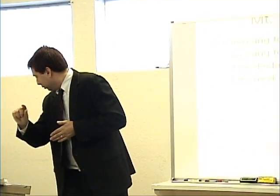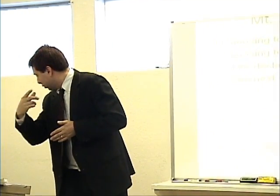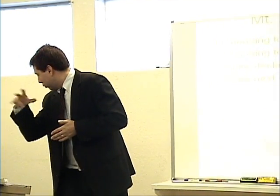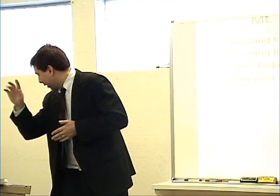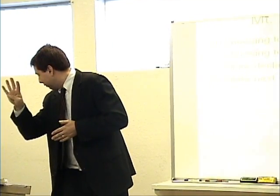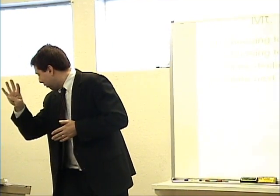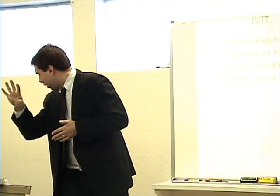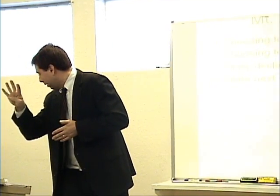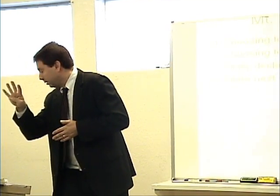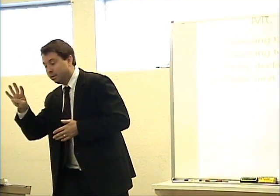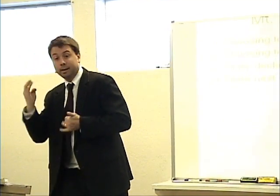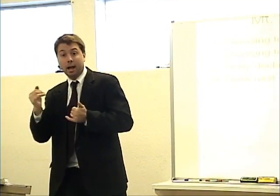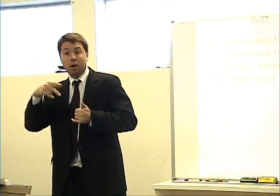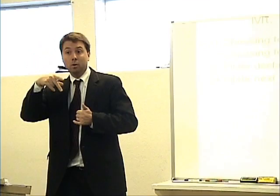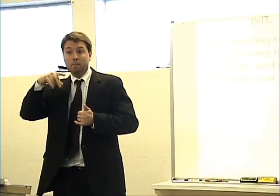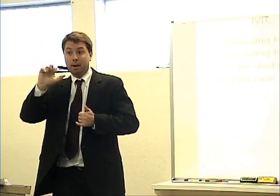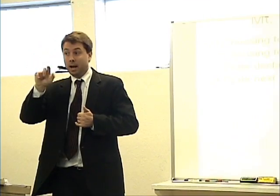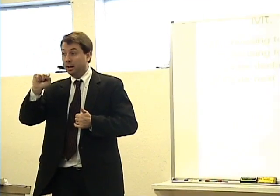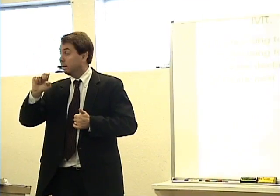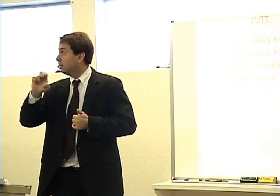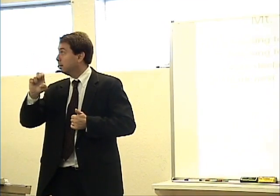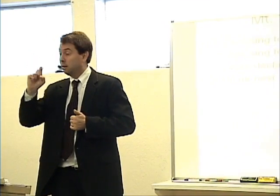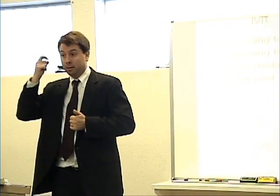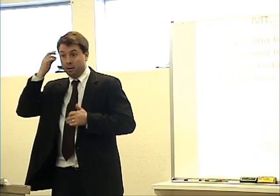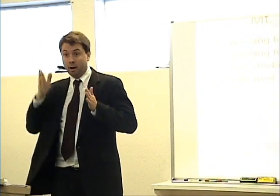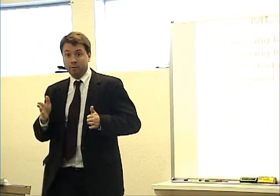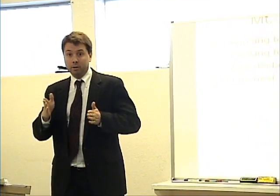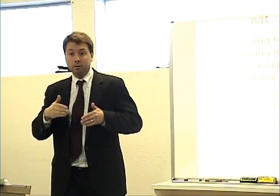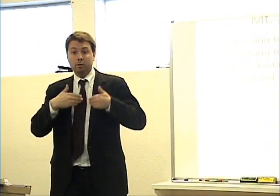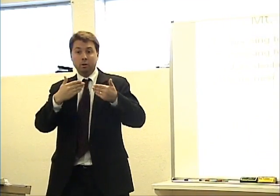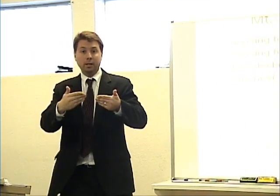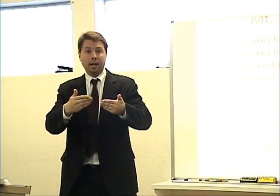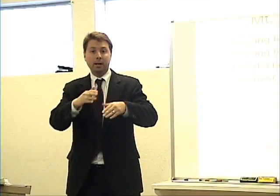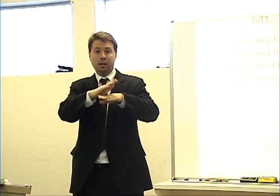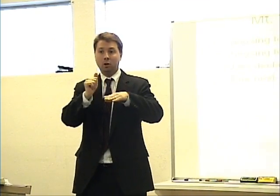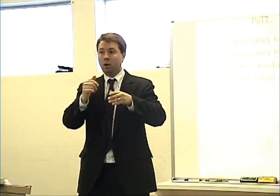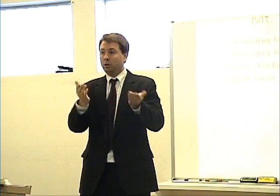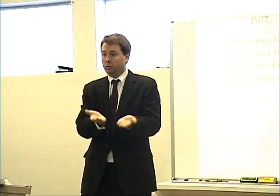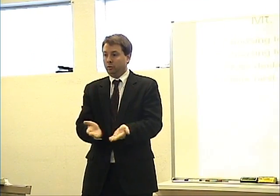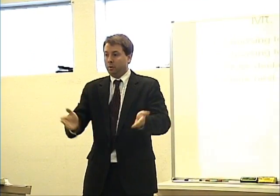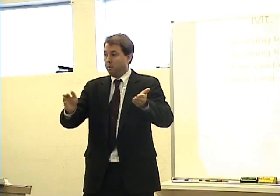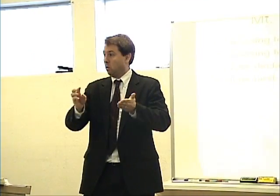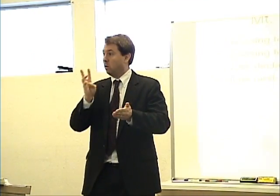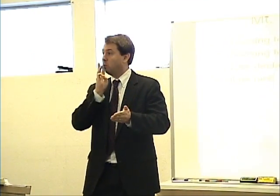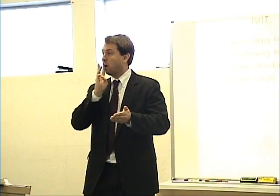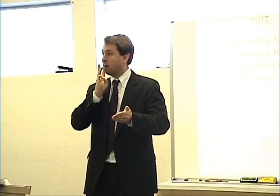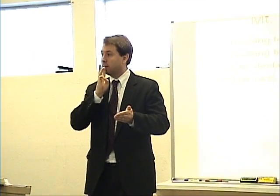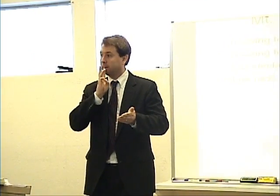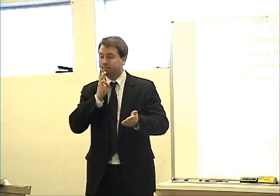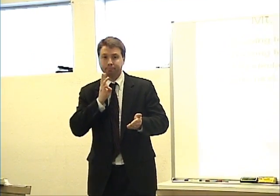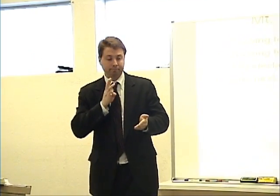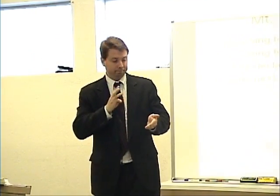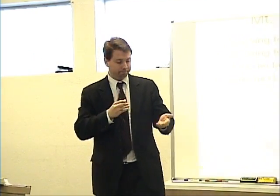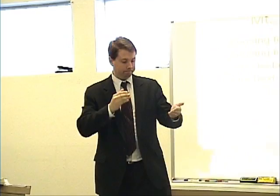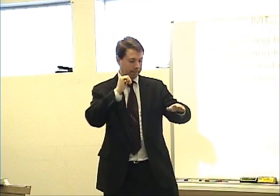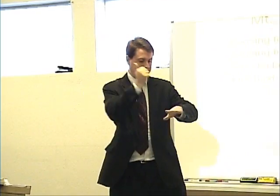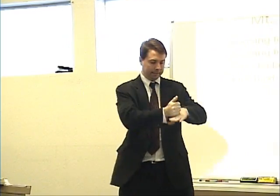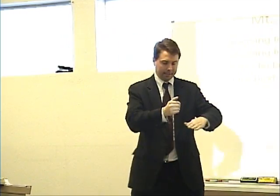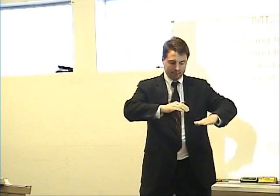Verse 24. Now Pilate, the governor, goes ahead and he calls for Roman blood. He sets it